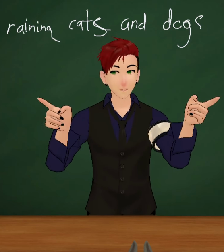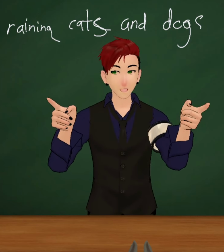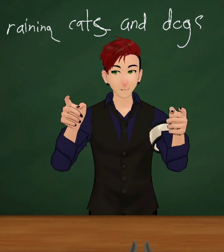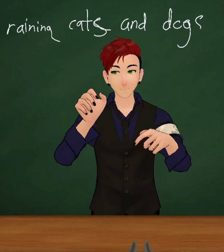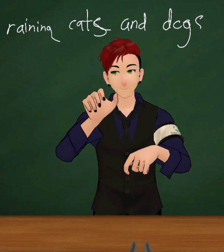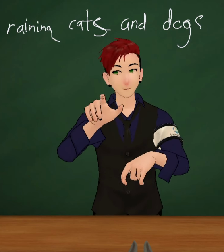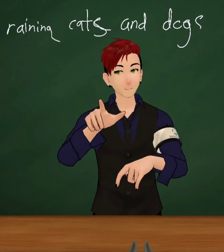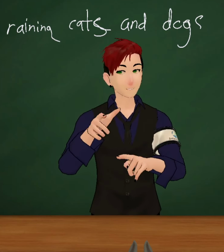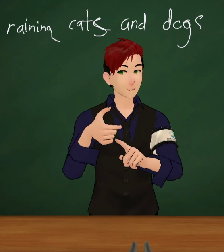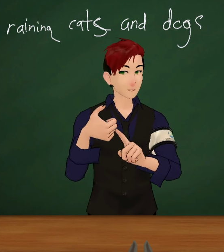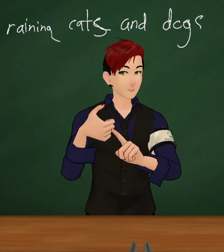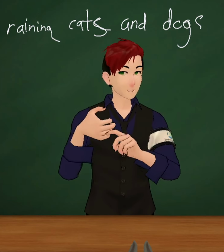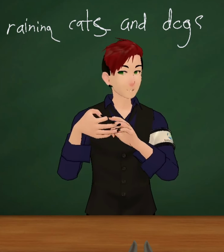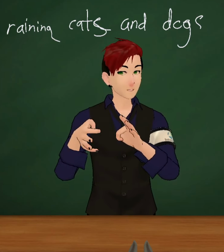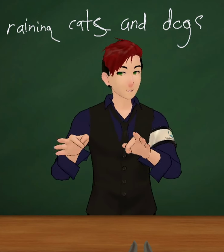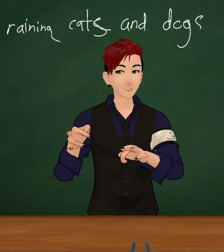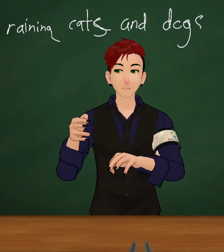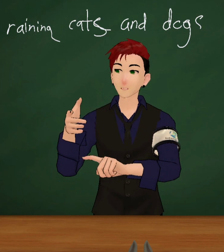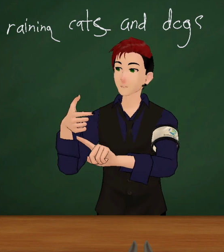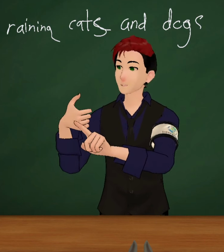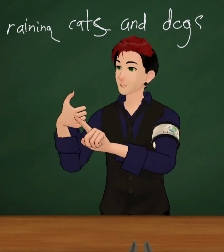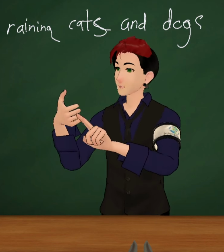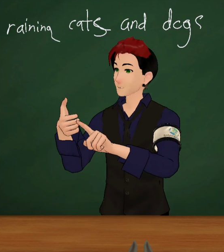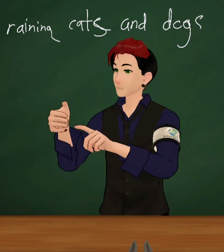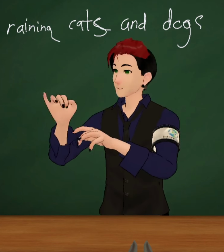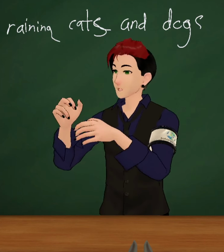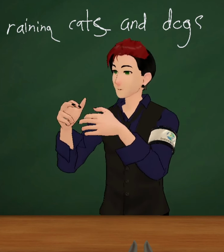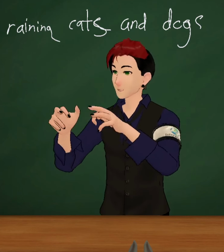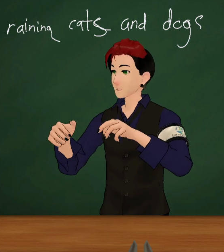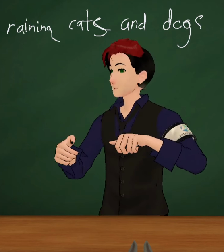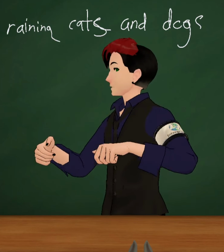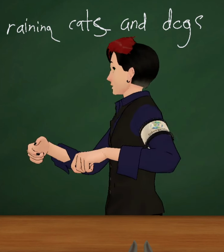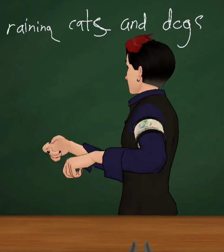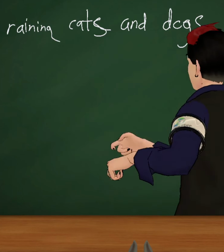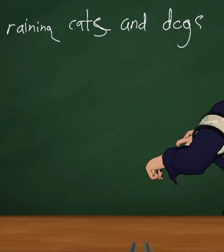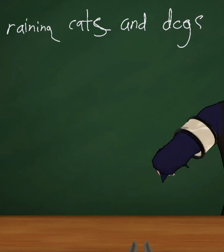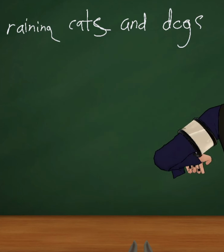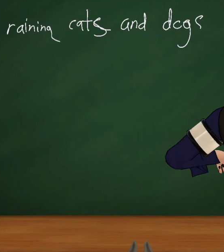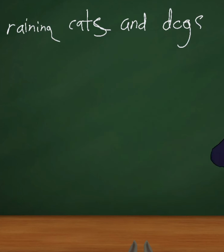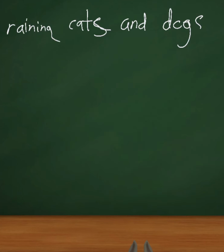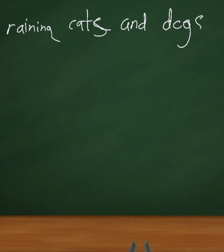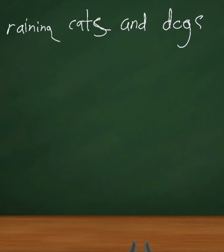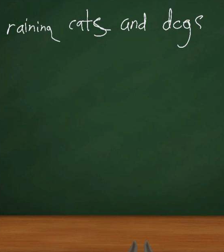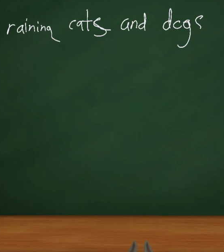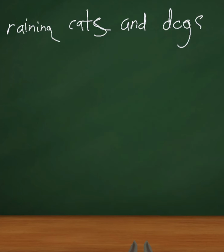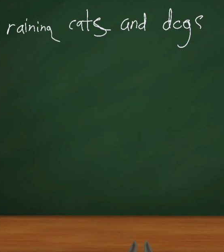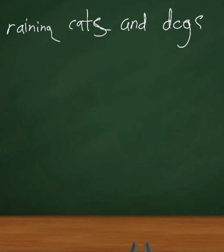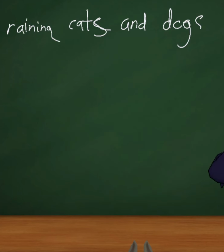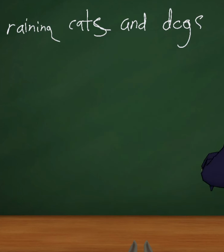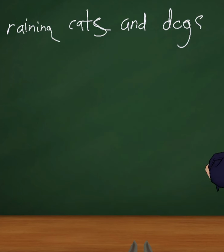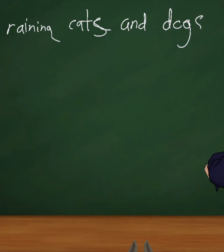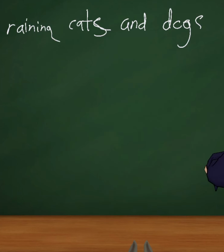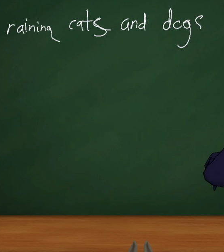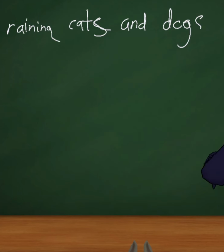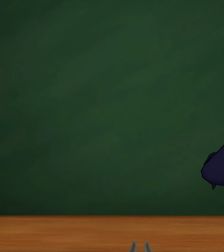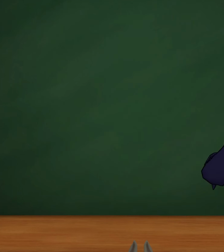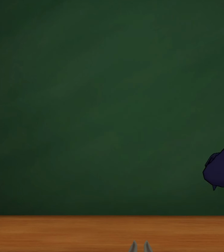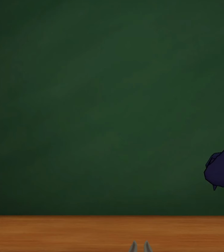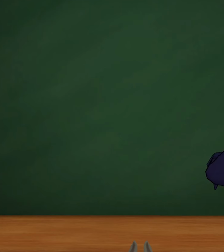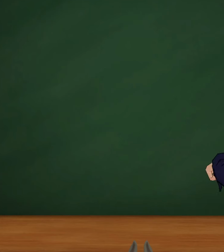But ASL itself is a language, it has its own idioms. So, one of which we've already used in the